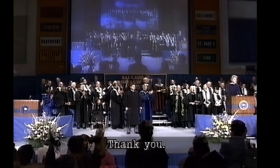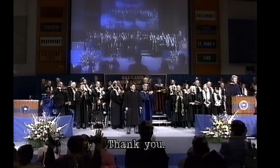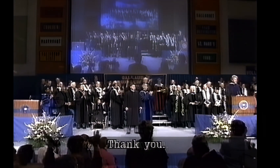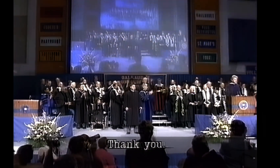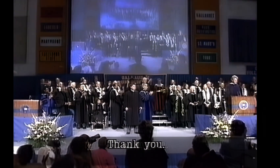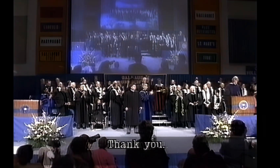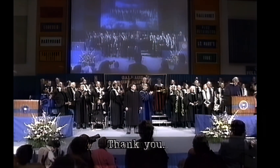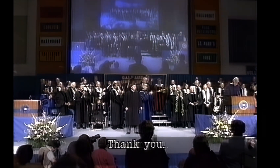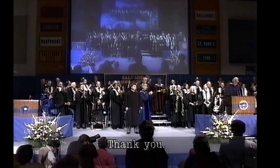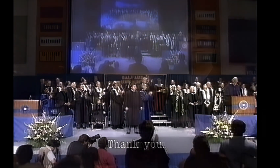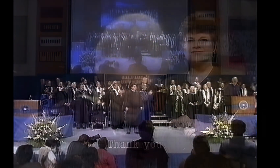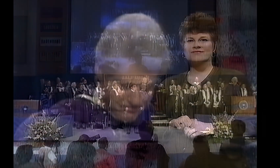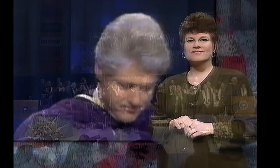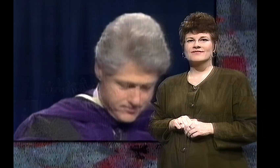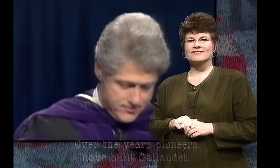Thank you.